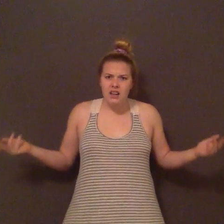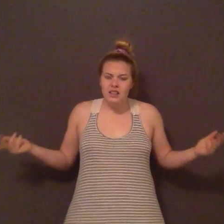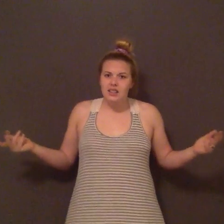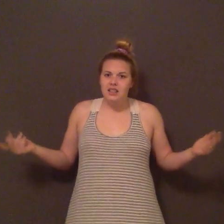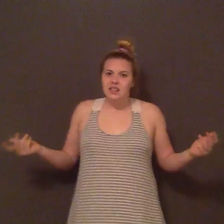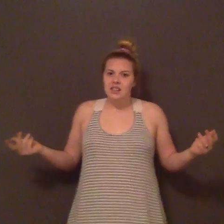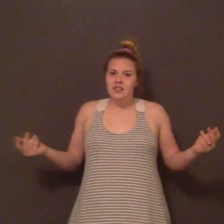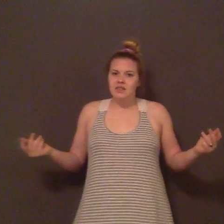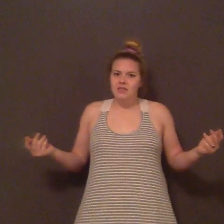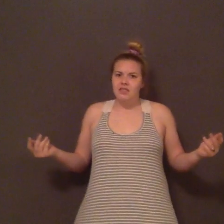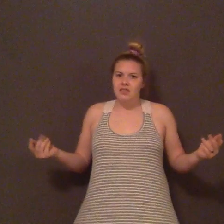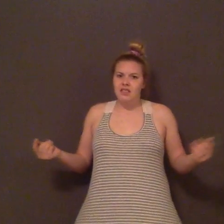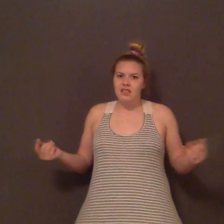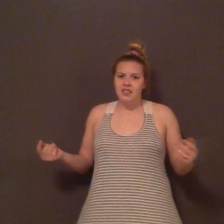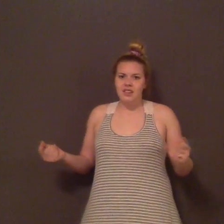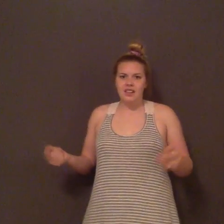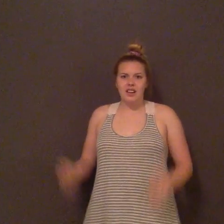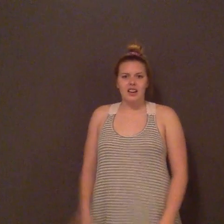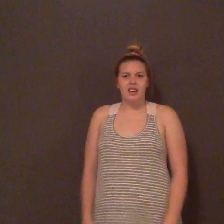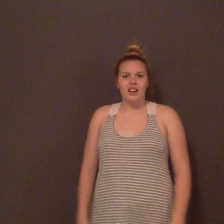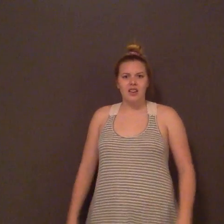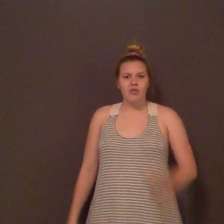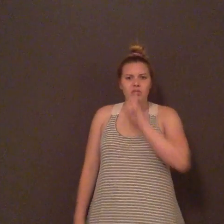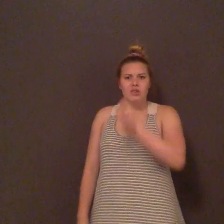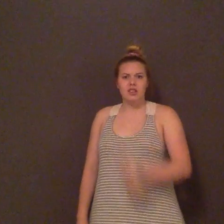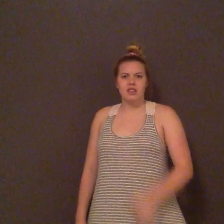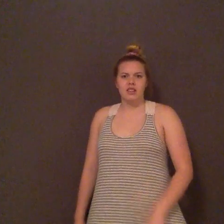$100. That's not fair. That's not fair.